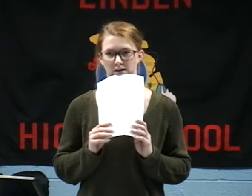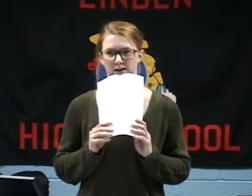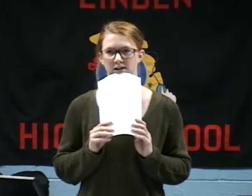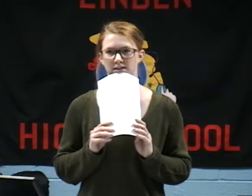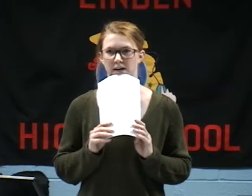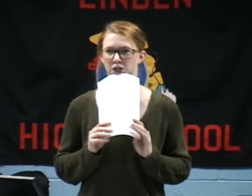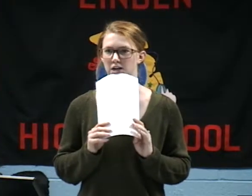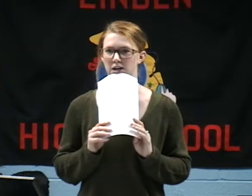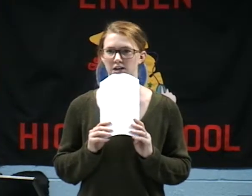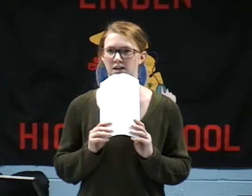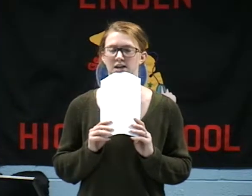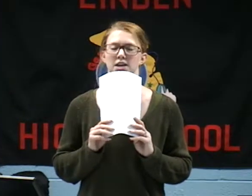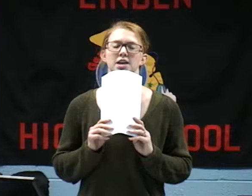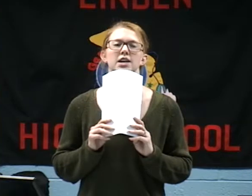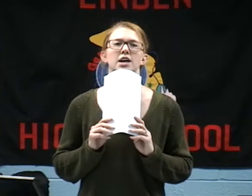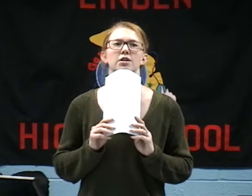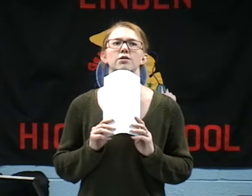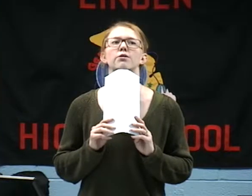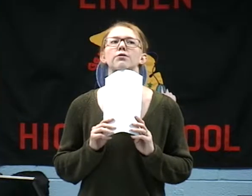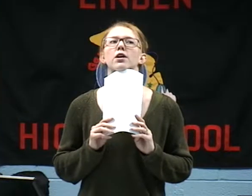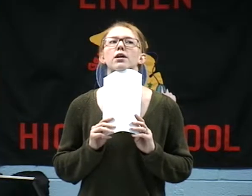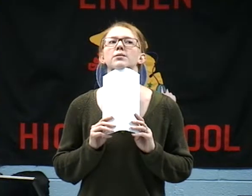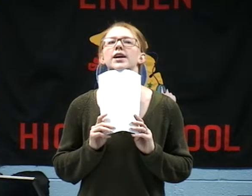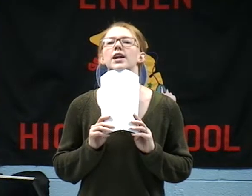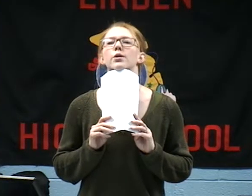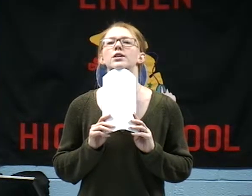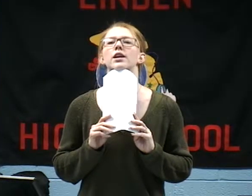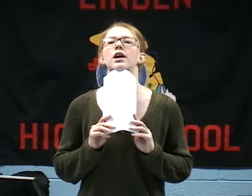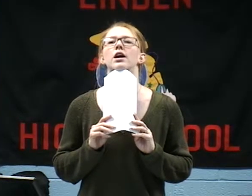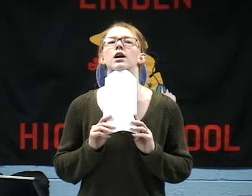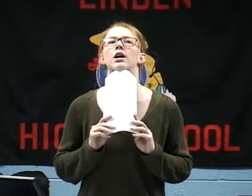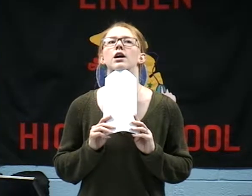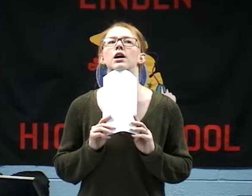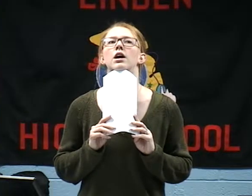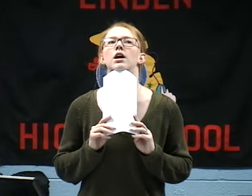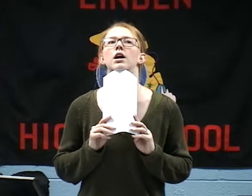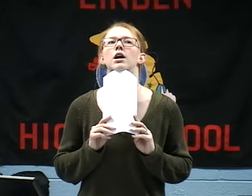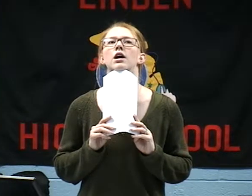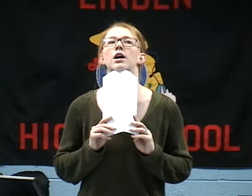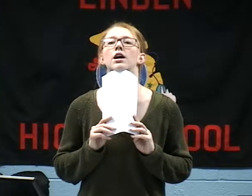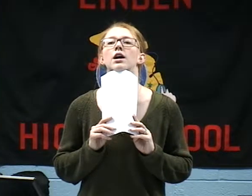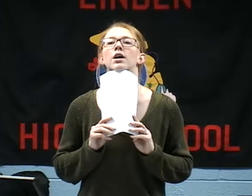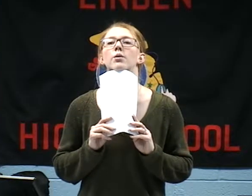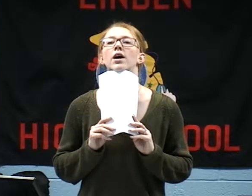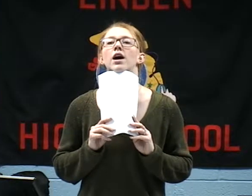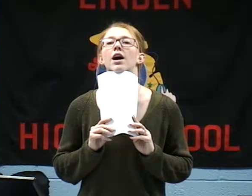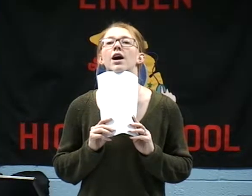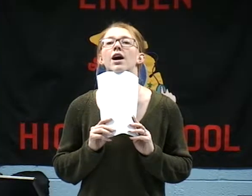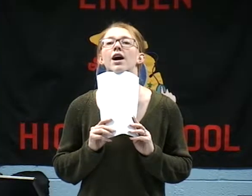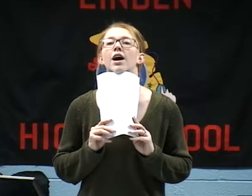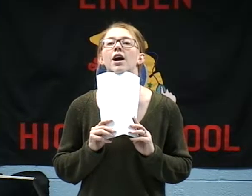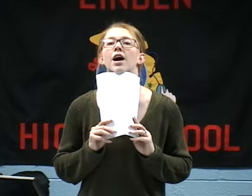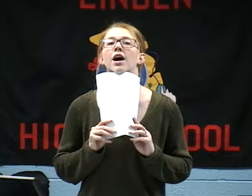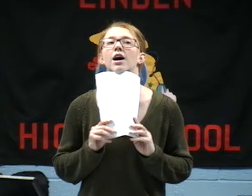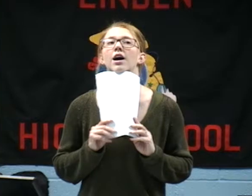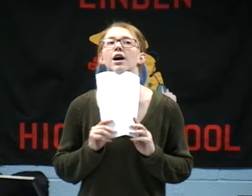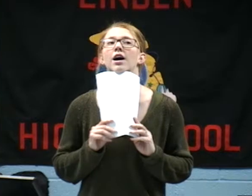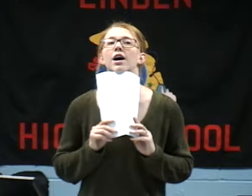vocabulary section from second hour today. Okay. What? I'll do